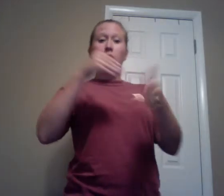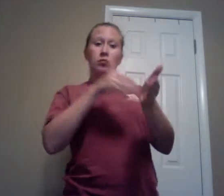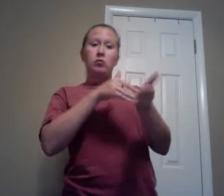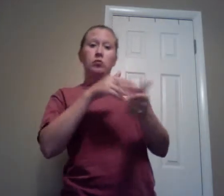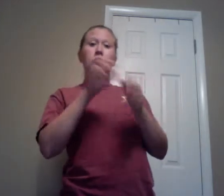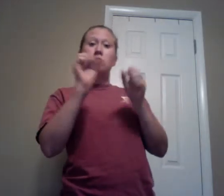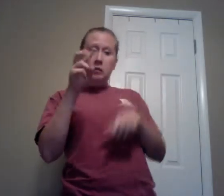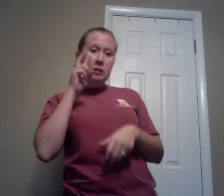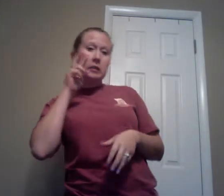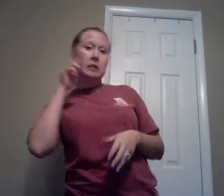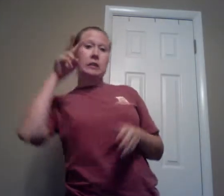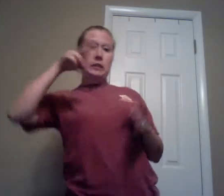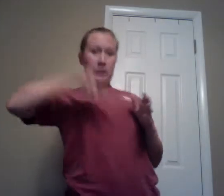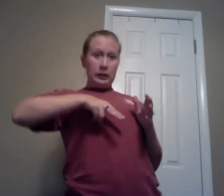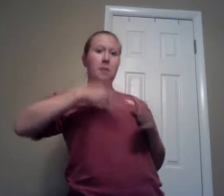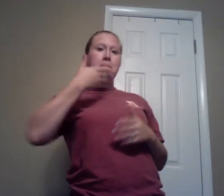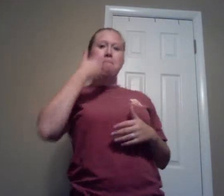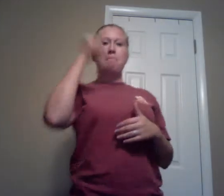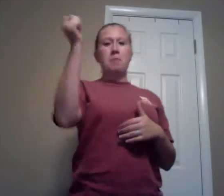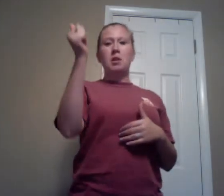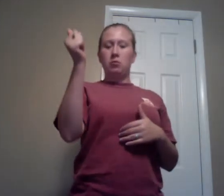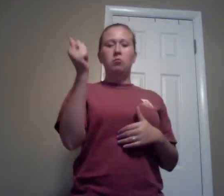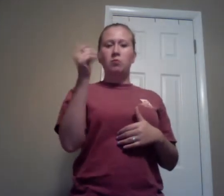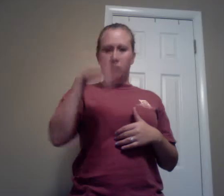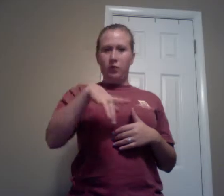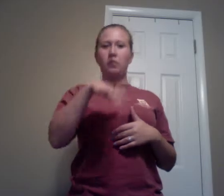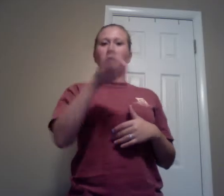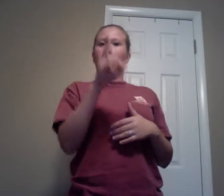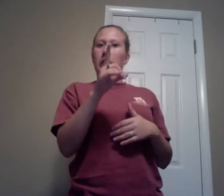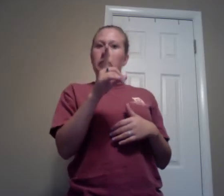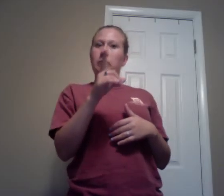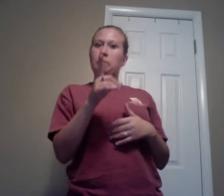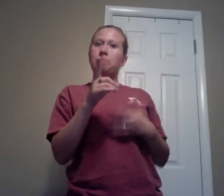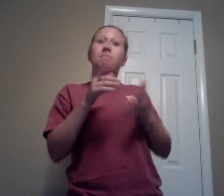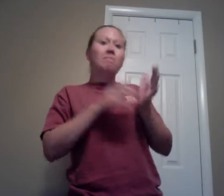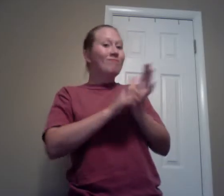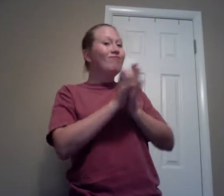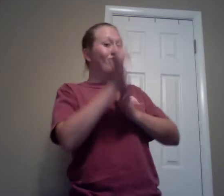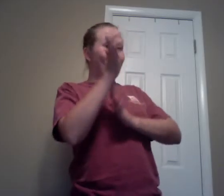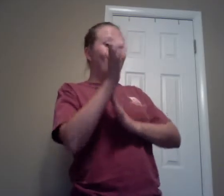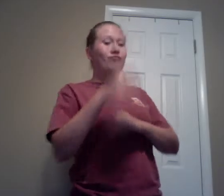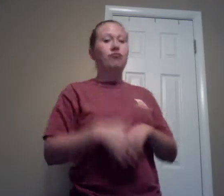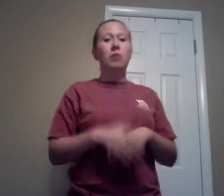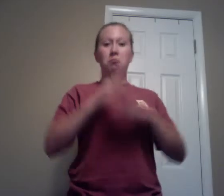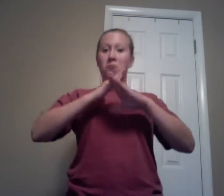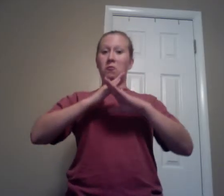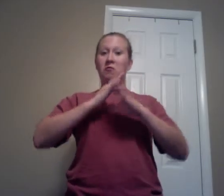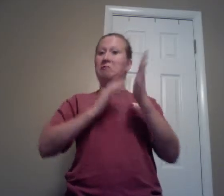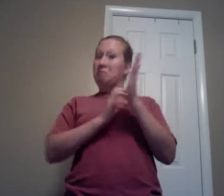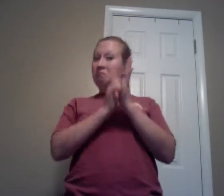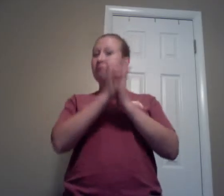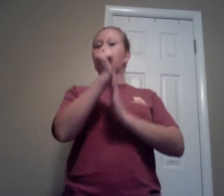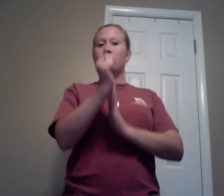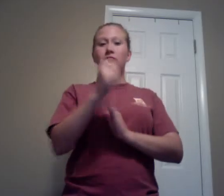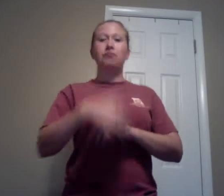is a good preparation. And that's why we're here today, to talk to you about some tips